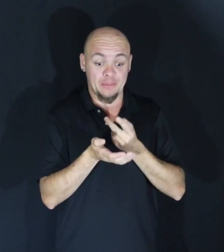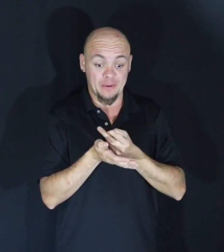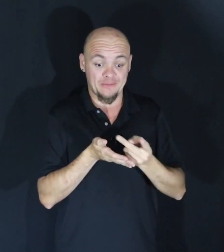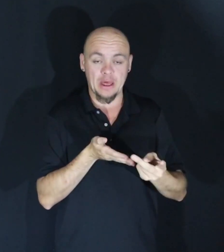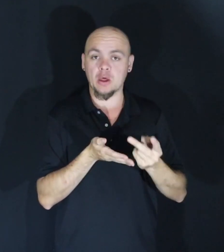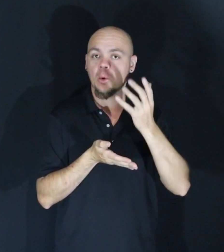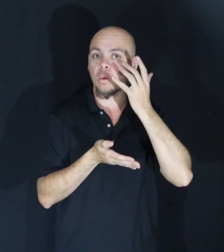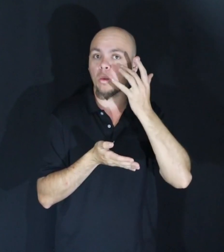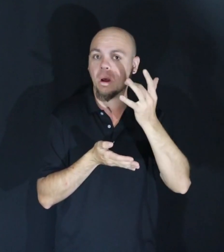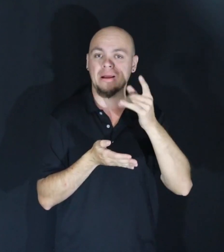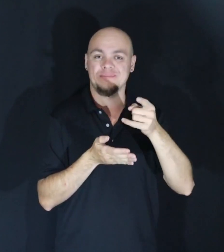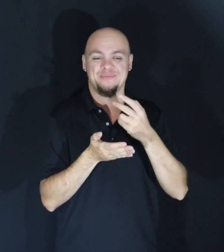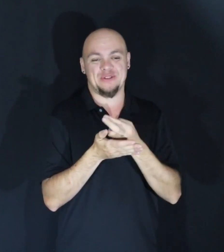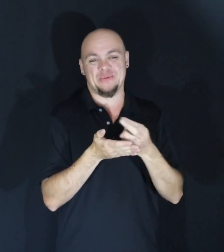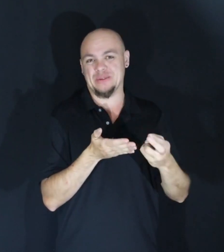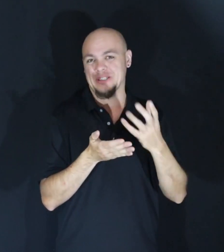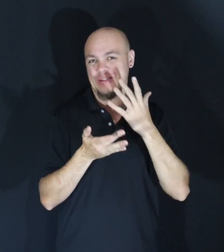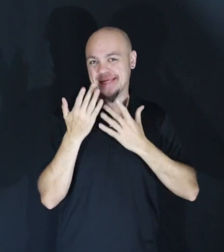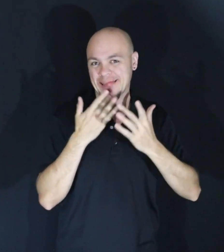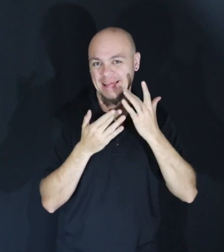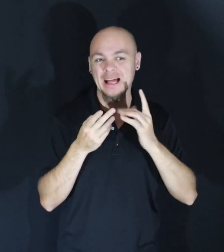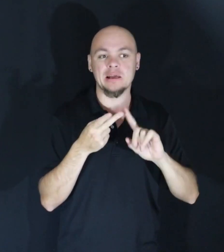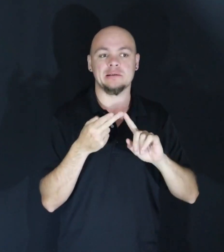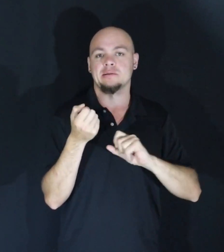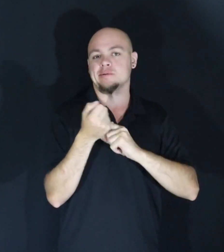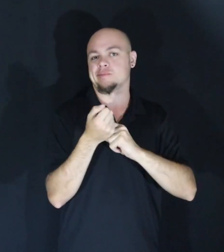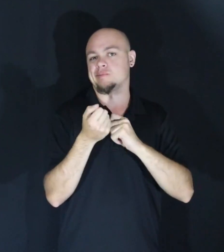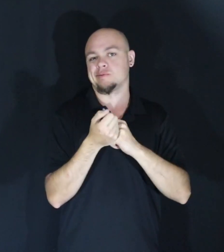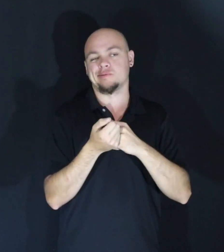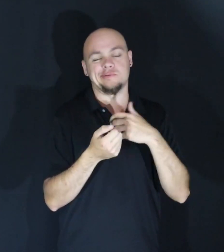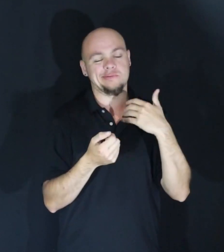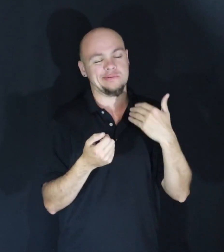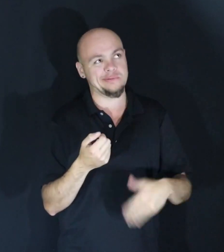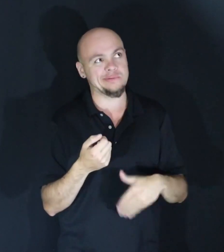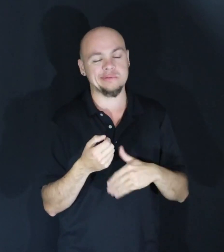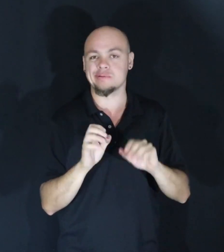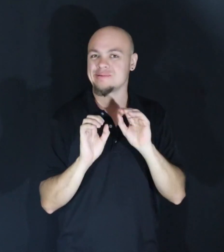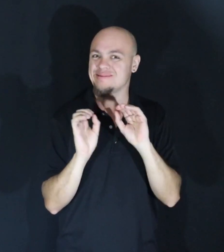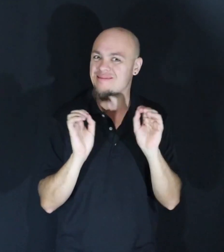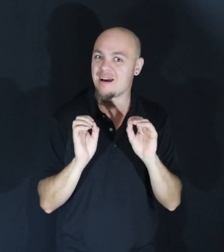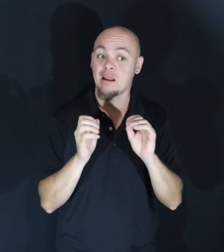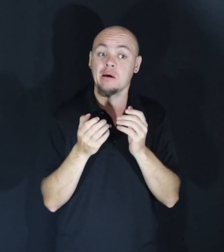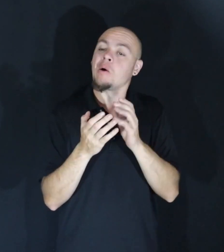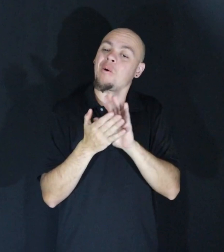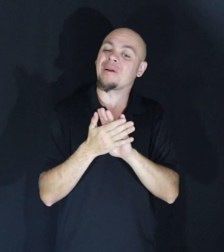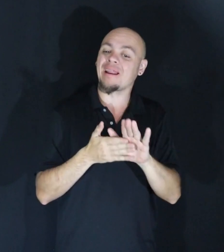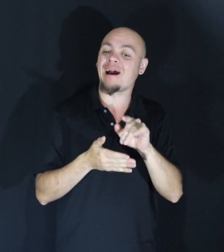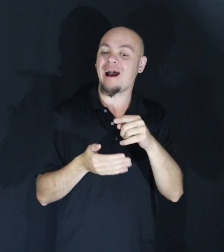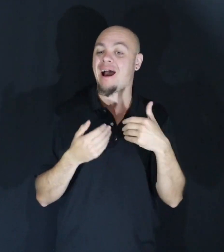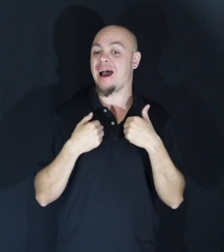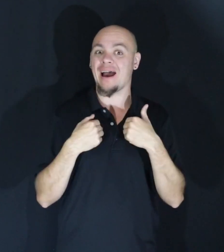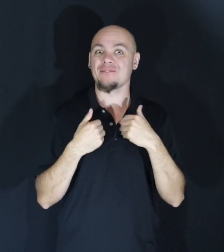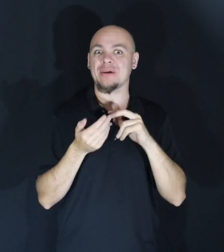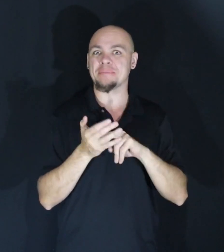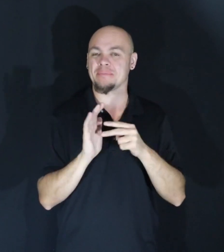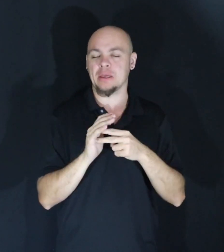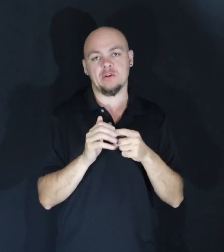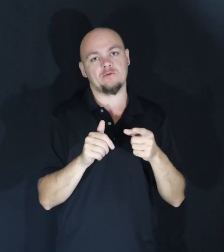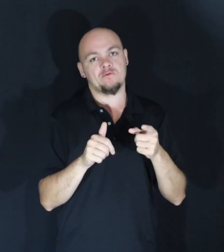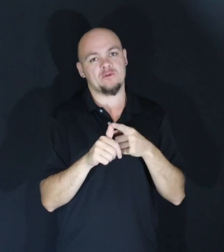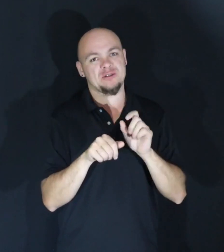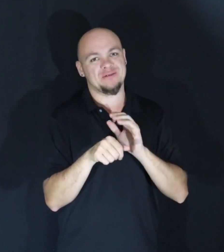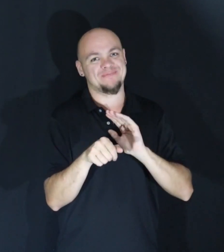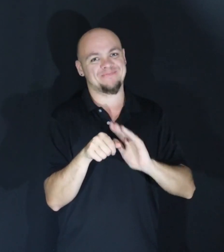often because of limited resources and lack of support. We're viewed as a nice to have, which makes us first to go. When